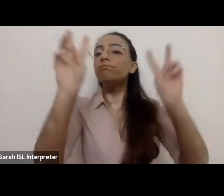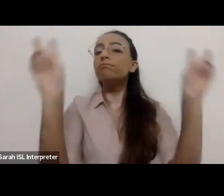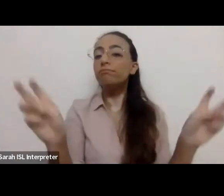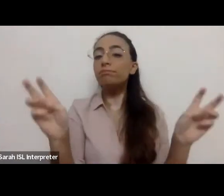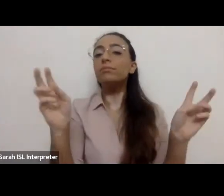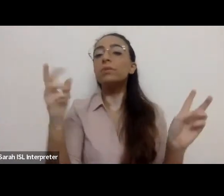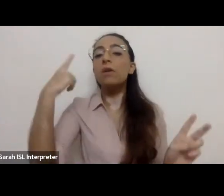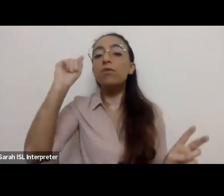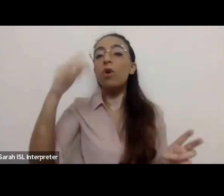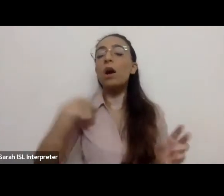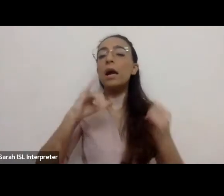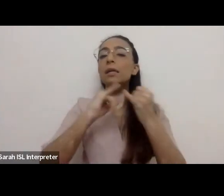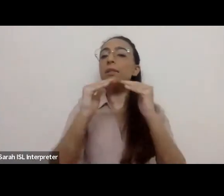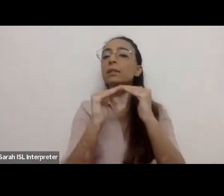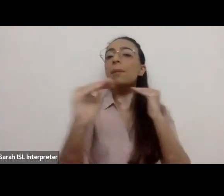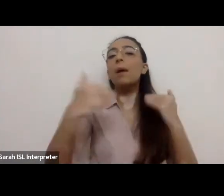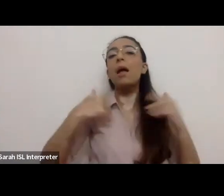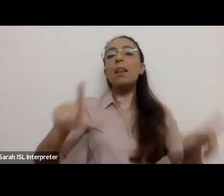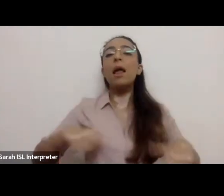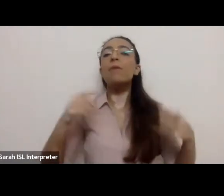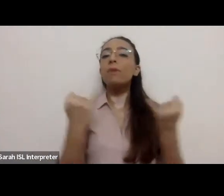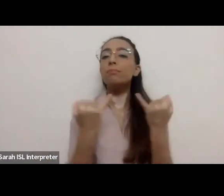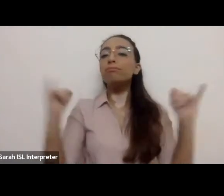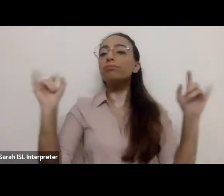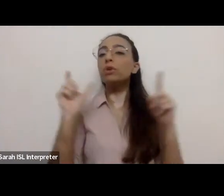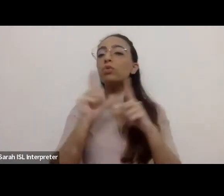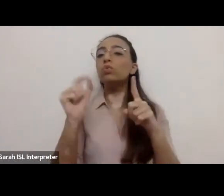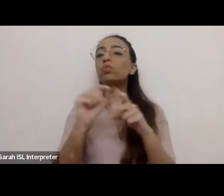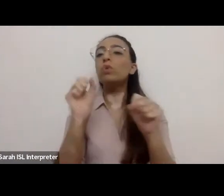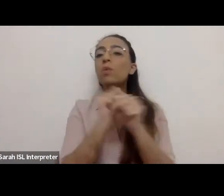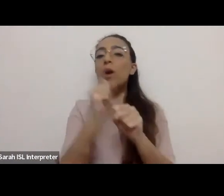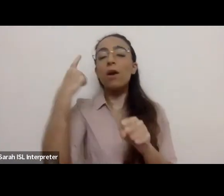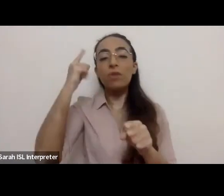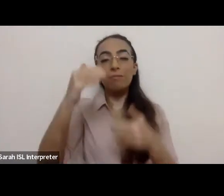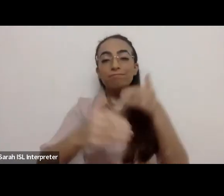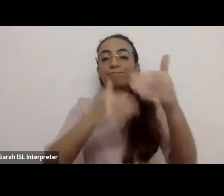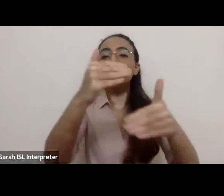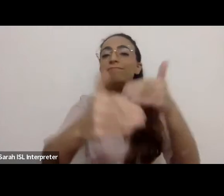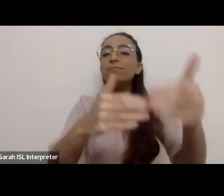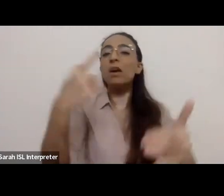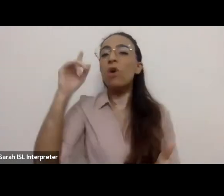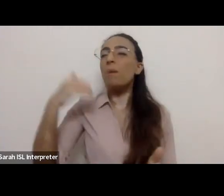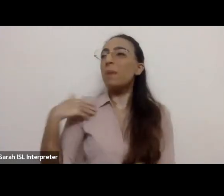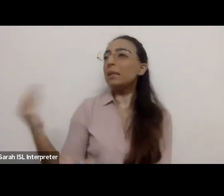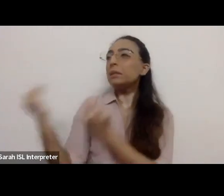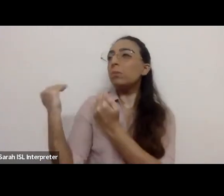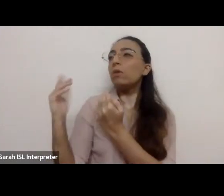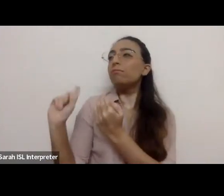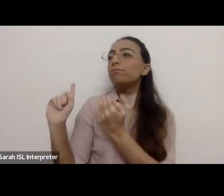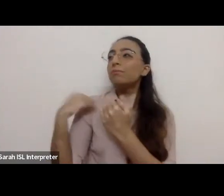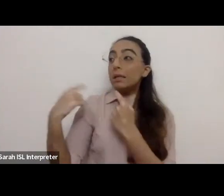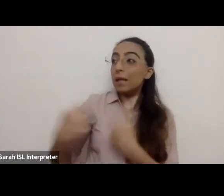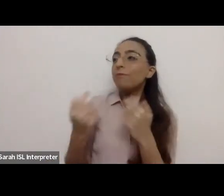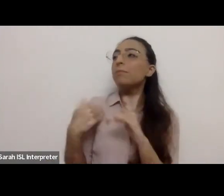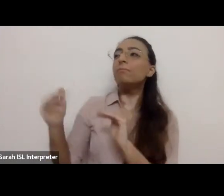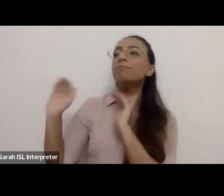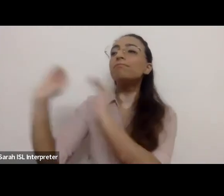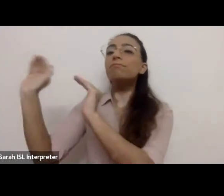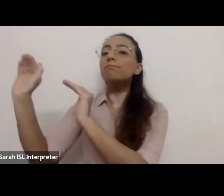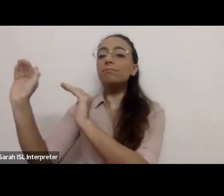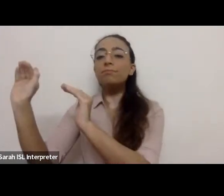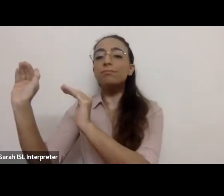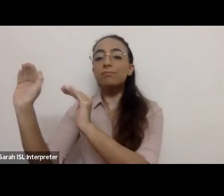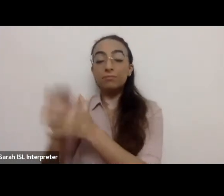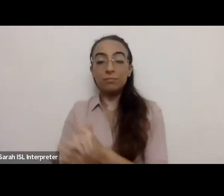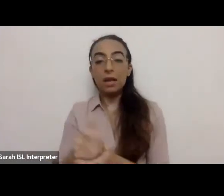a sustainable living and start the journey from being a receiver to being a giver. Looking around this virtual